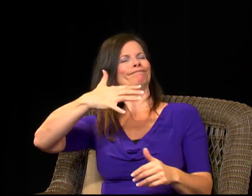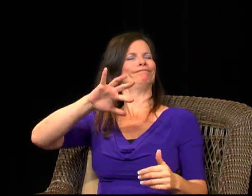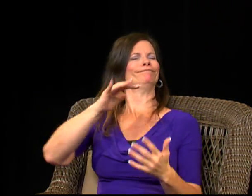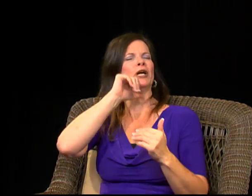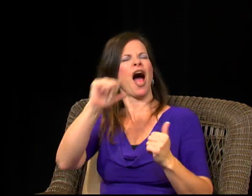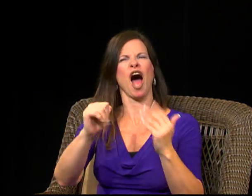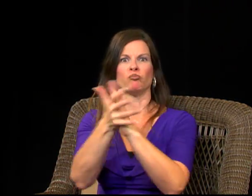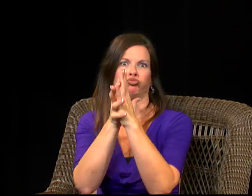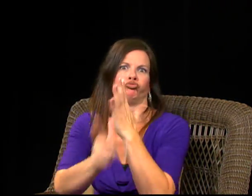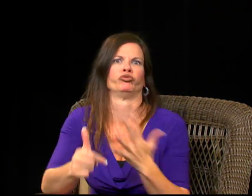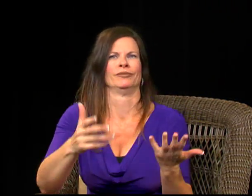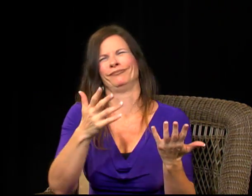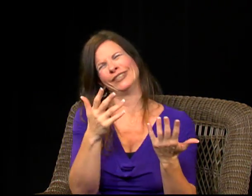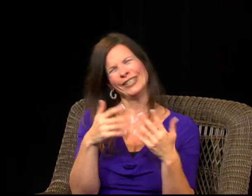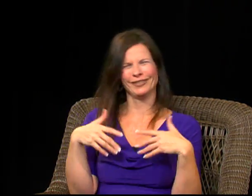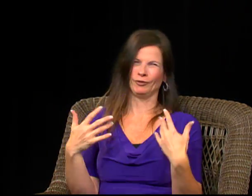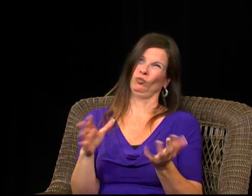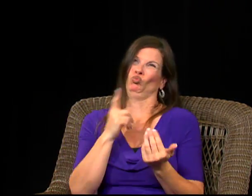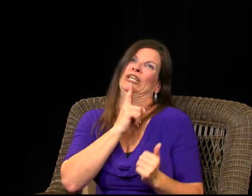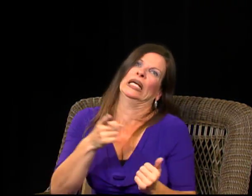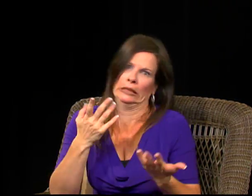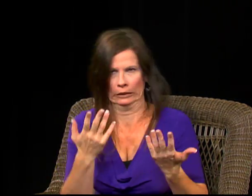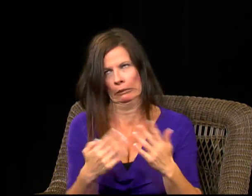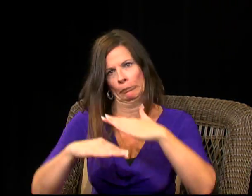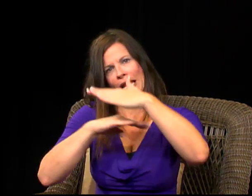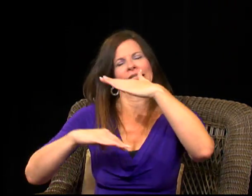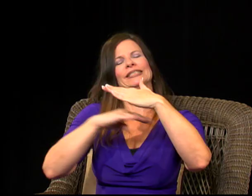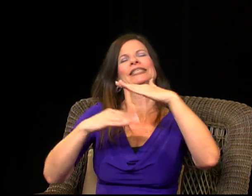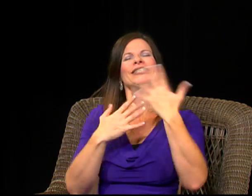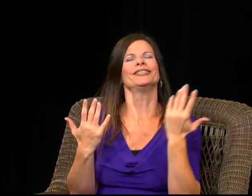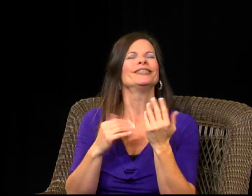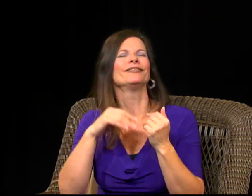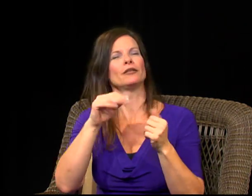enough education. So their particular superintendent is not really that